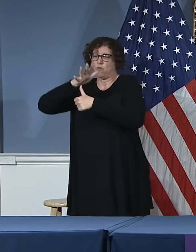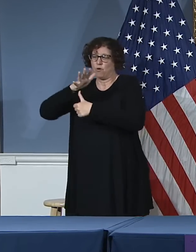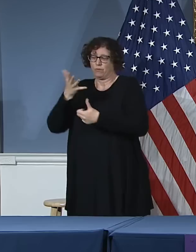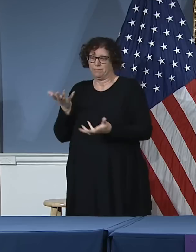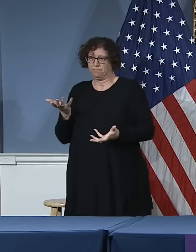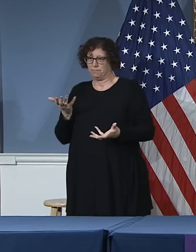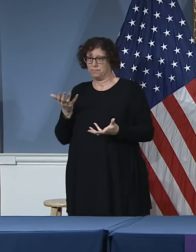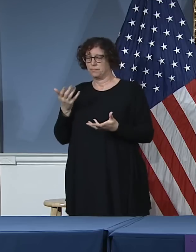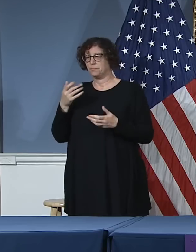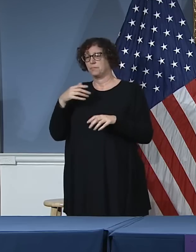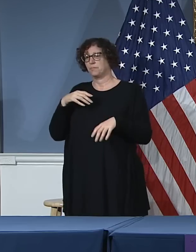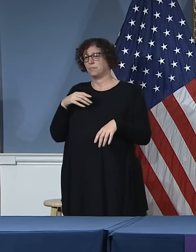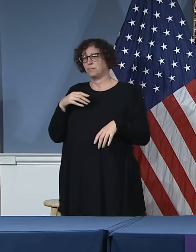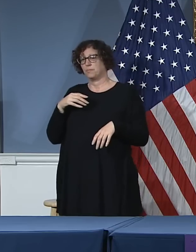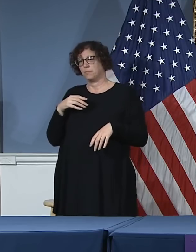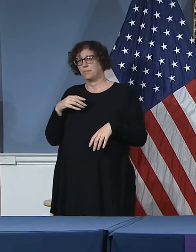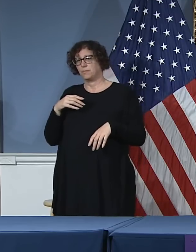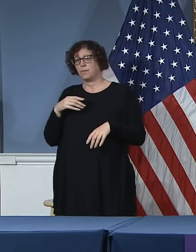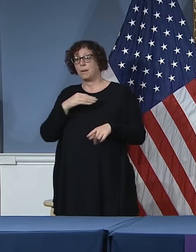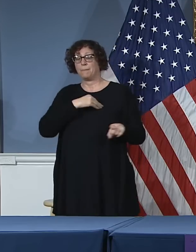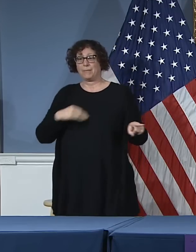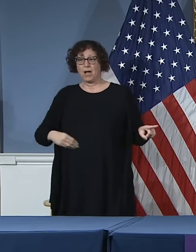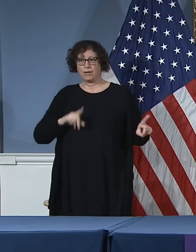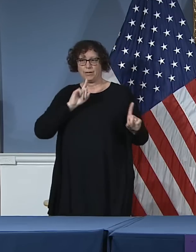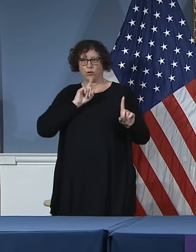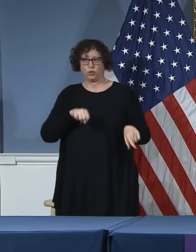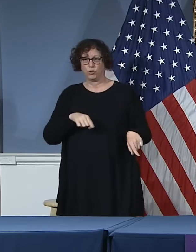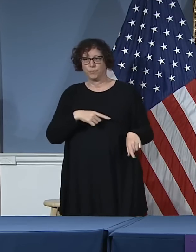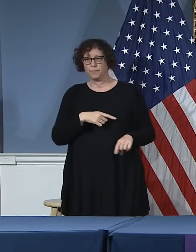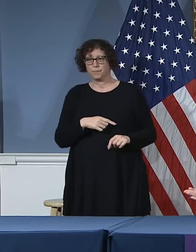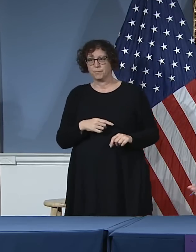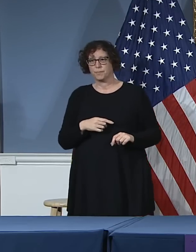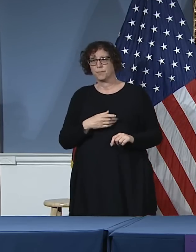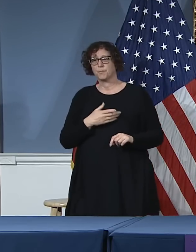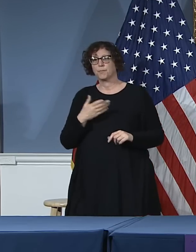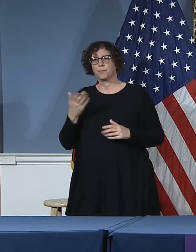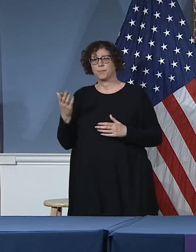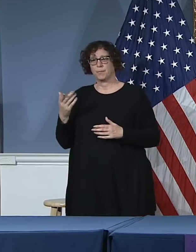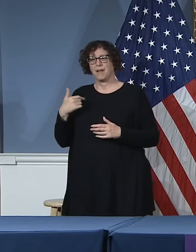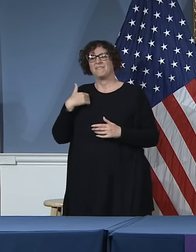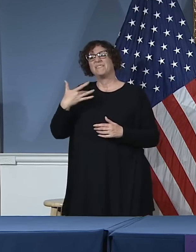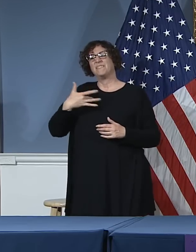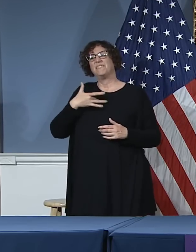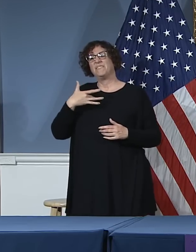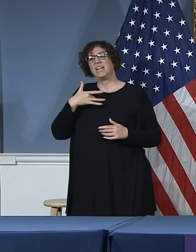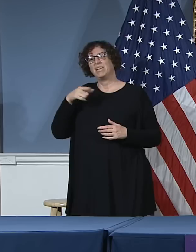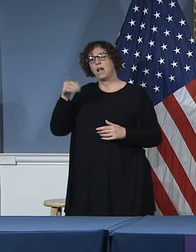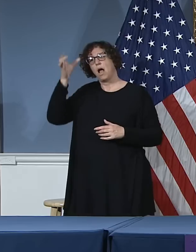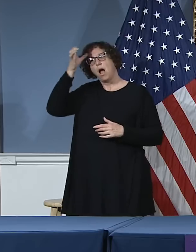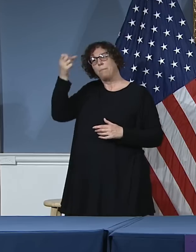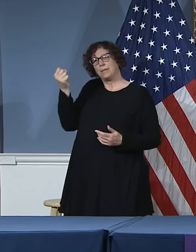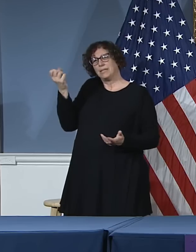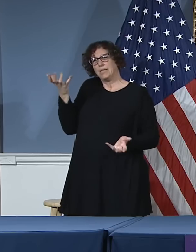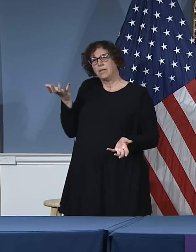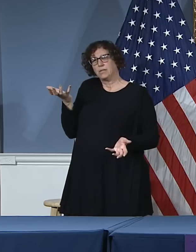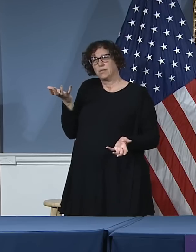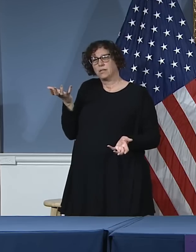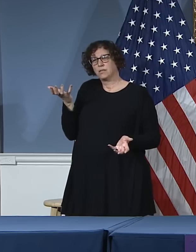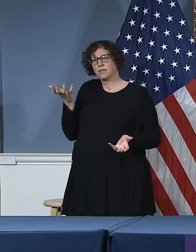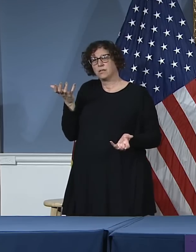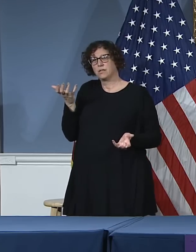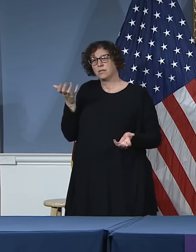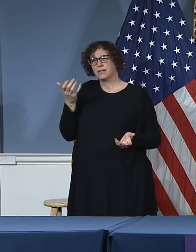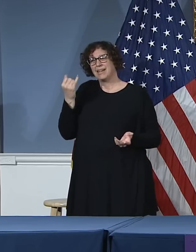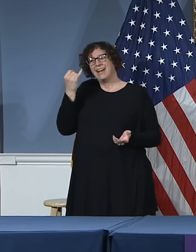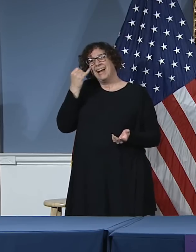month or more ago. But I think it's a common sense point, and Commissioner can speak to this, that, if you had